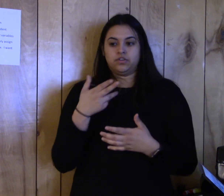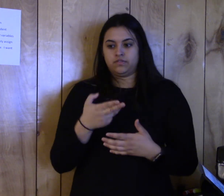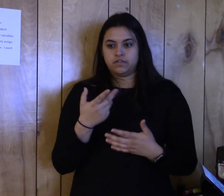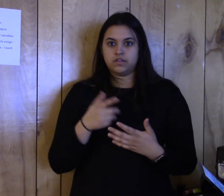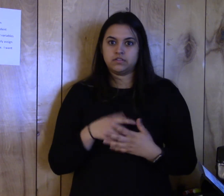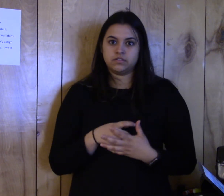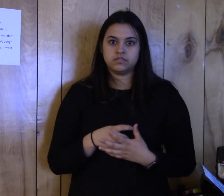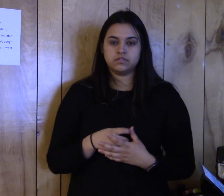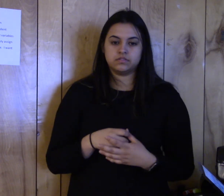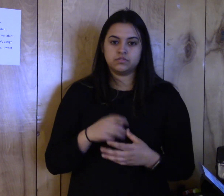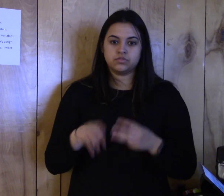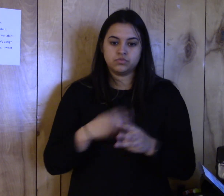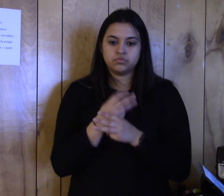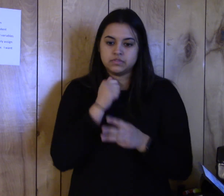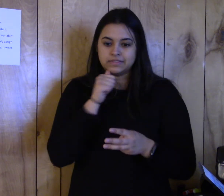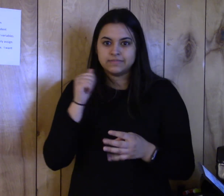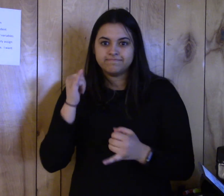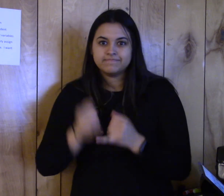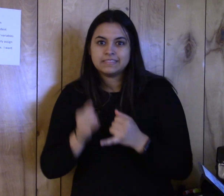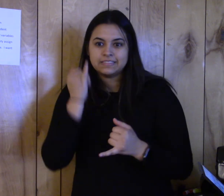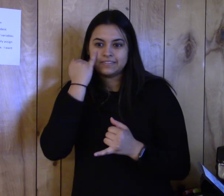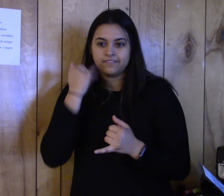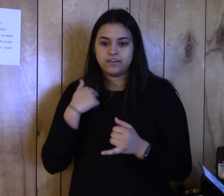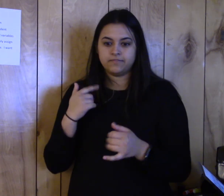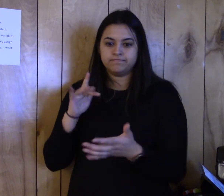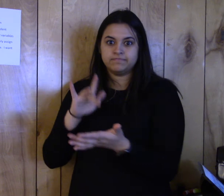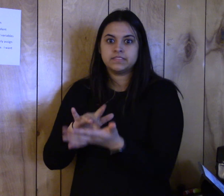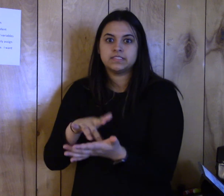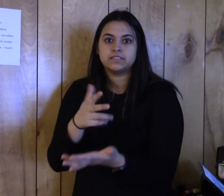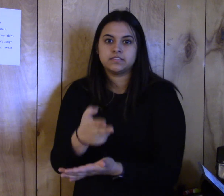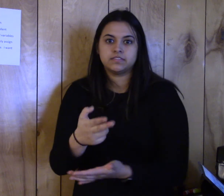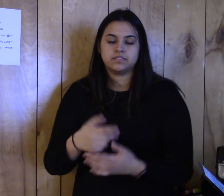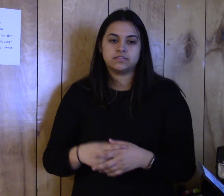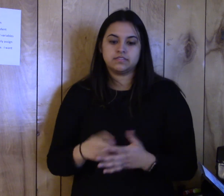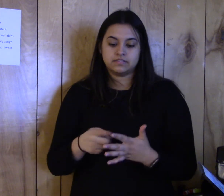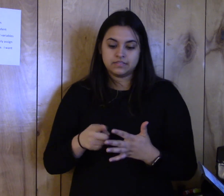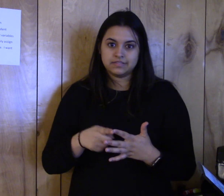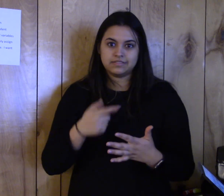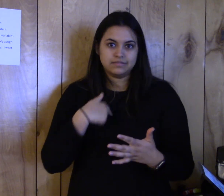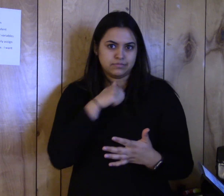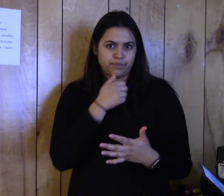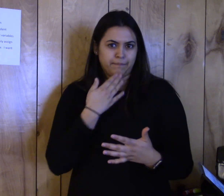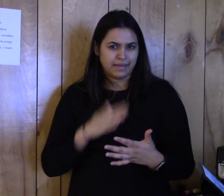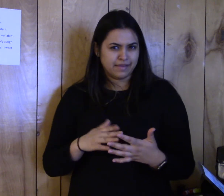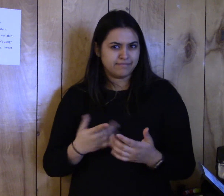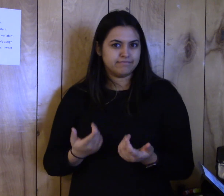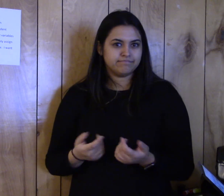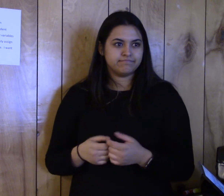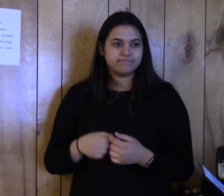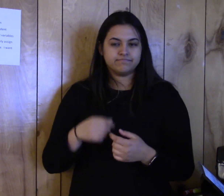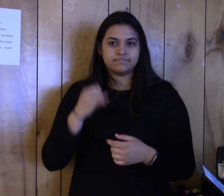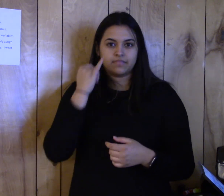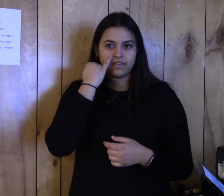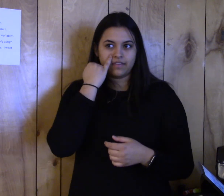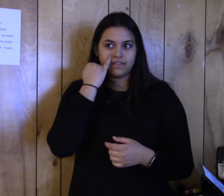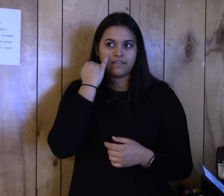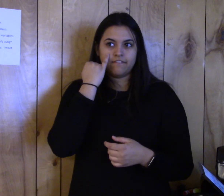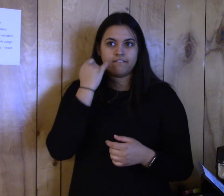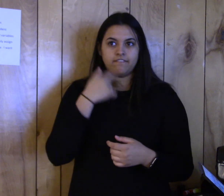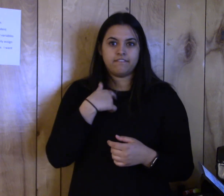like the world doesn't end if I touch a gun. The second thing is I'm not bad at it. And if it came right down to it, I could probably, use a